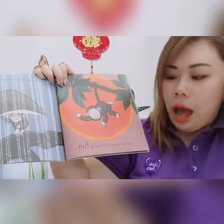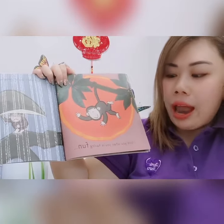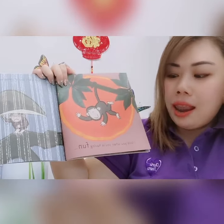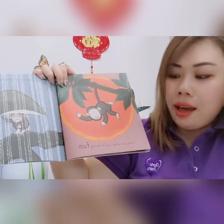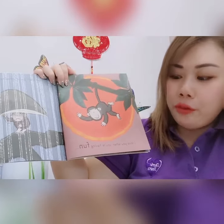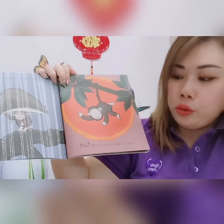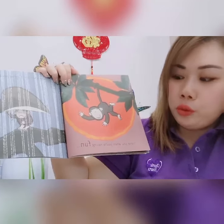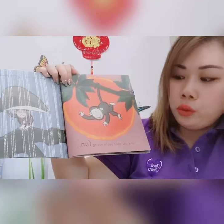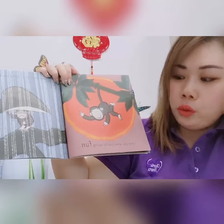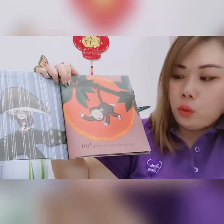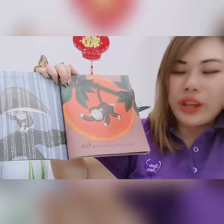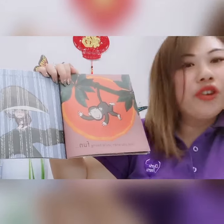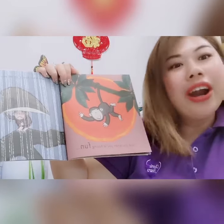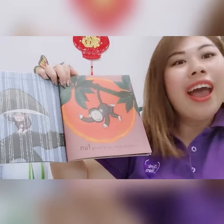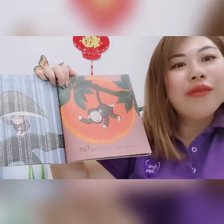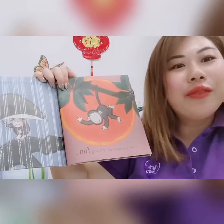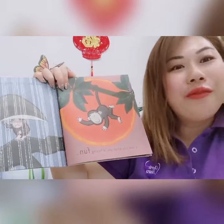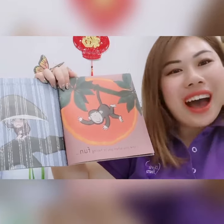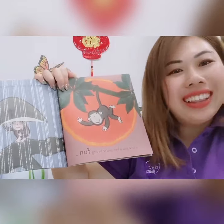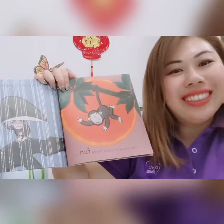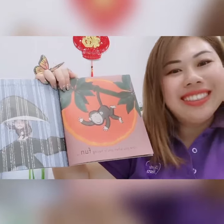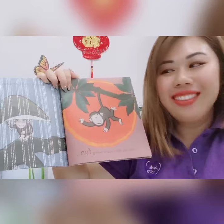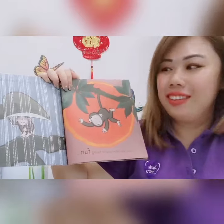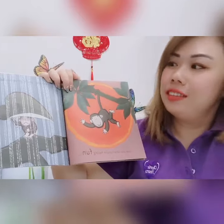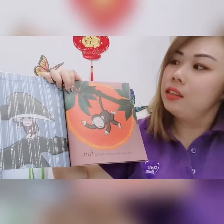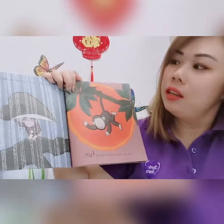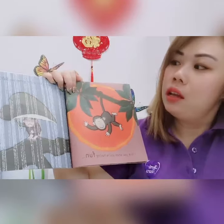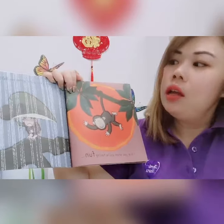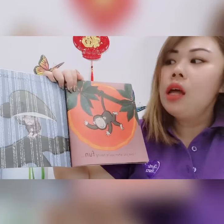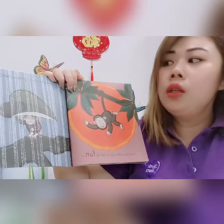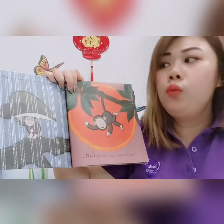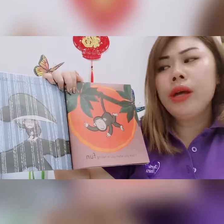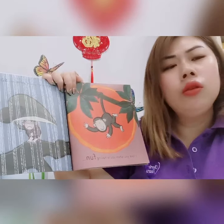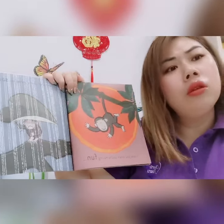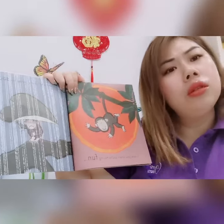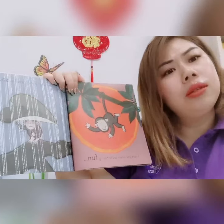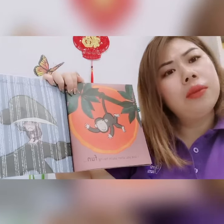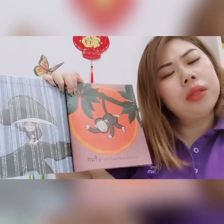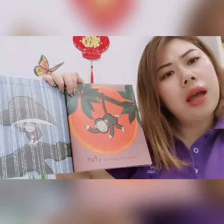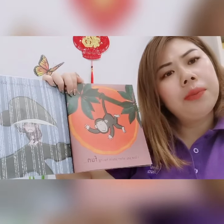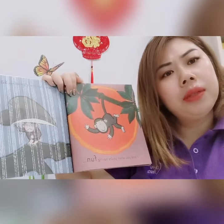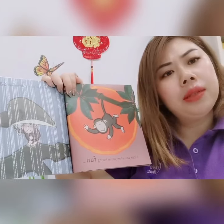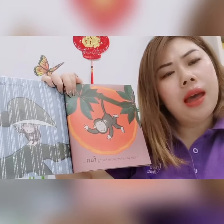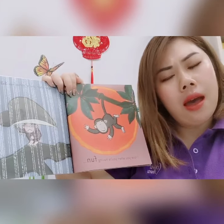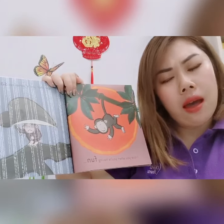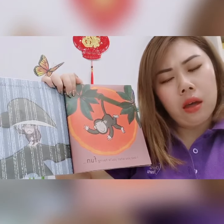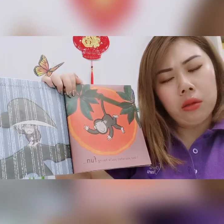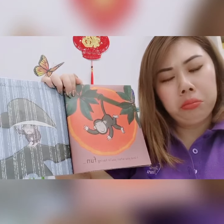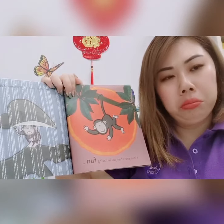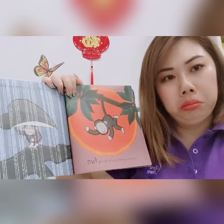I love you when you're having fun and when you're sometimes sad.